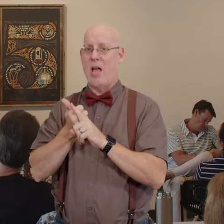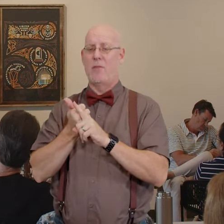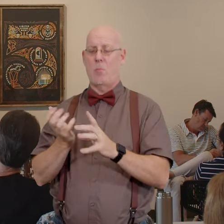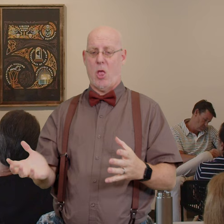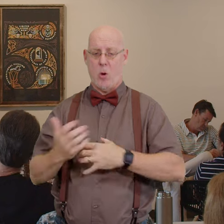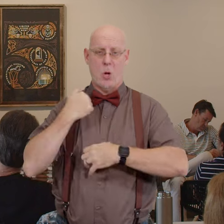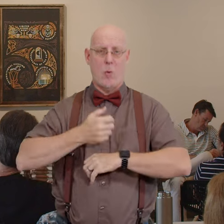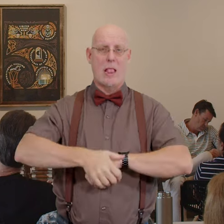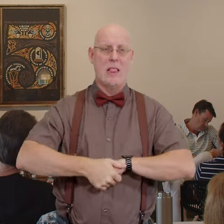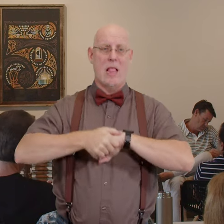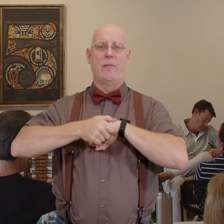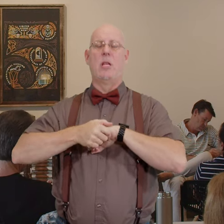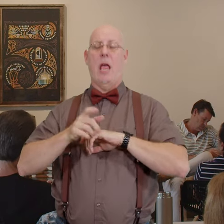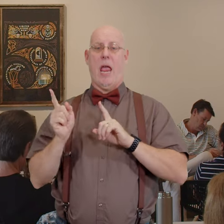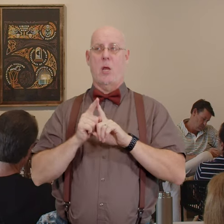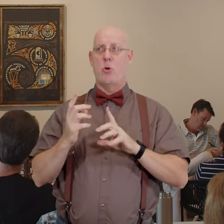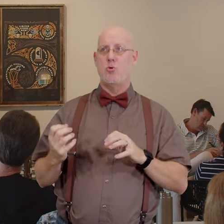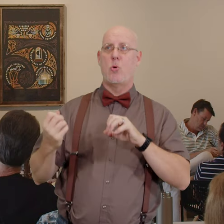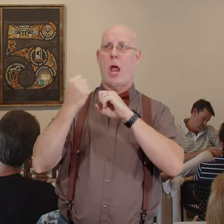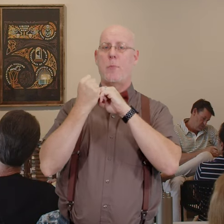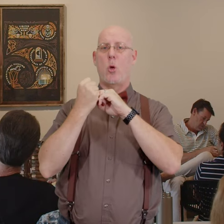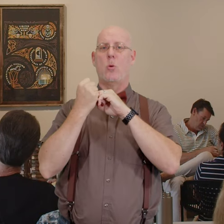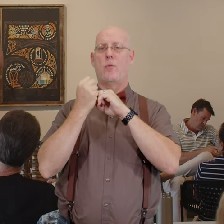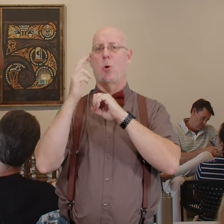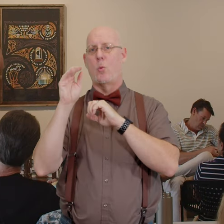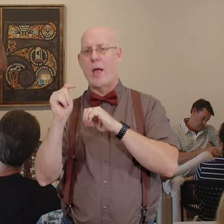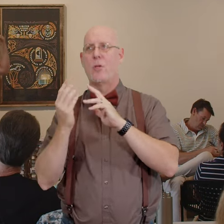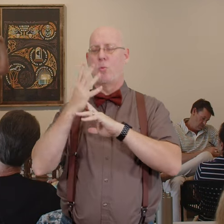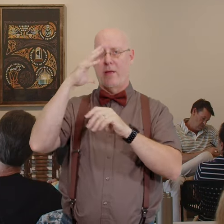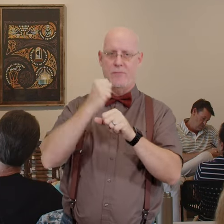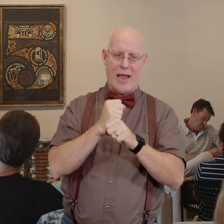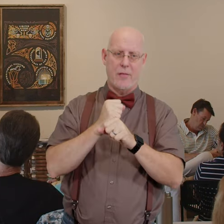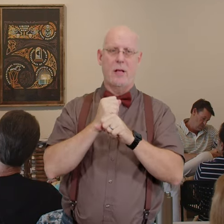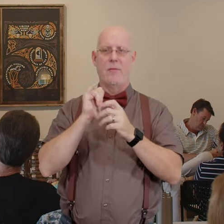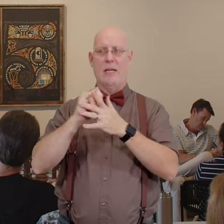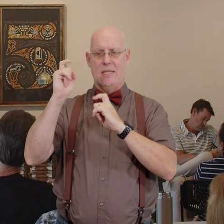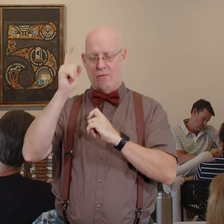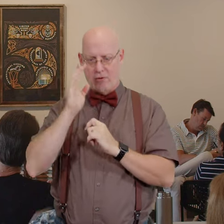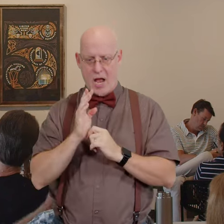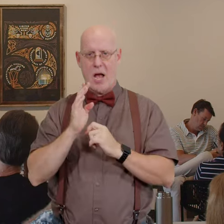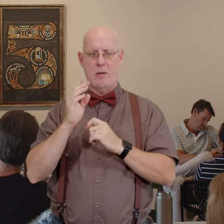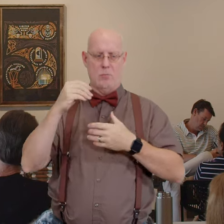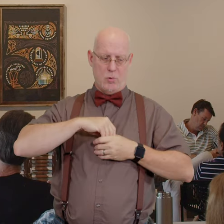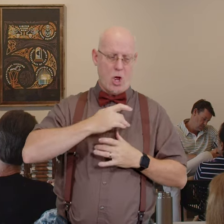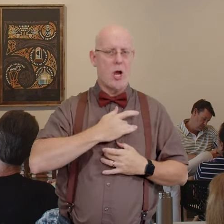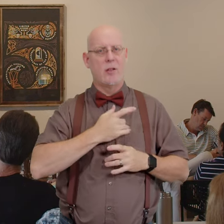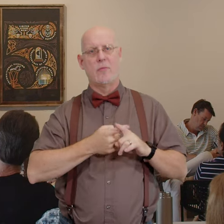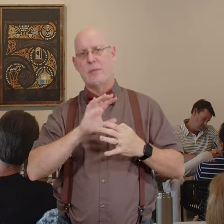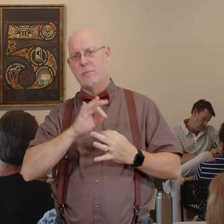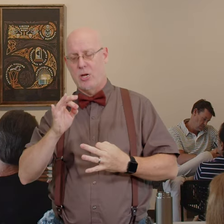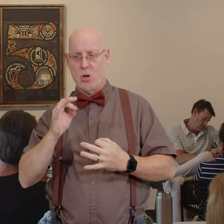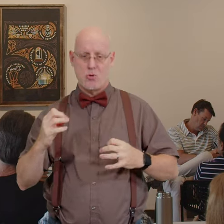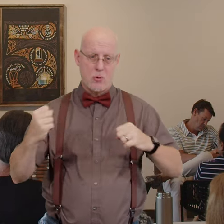Father, is placed around us, and we are lifted so that as we grab hold of the raft by faith, that being a gift of God induced in our hearts by the